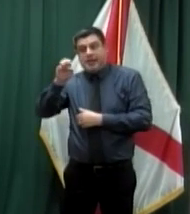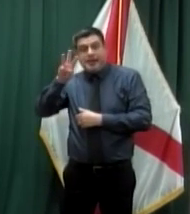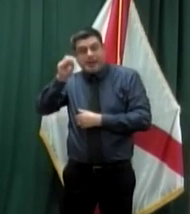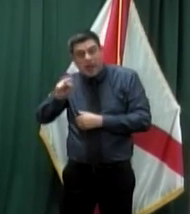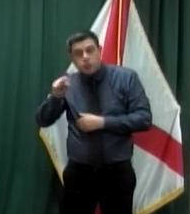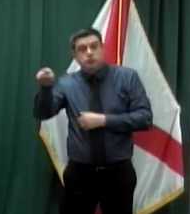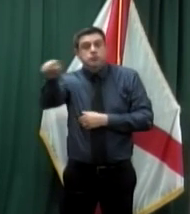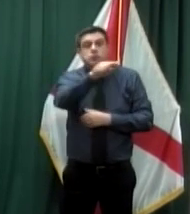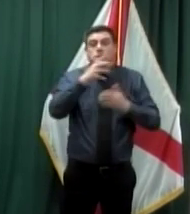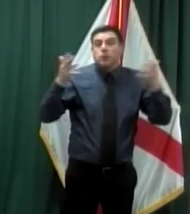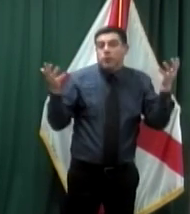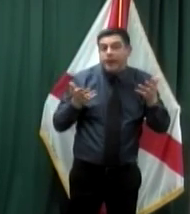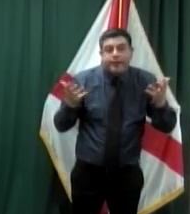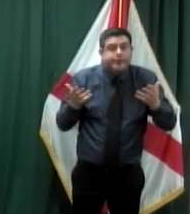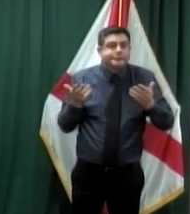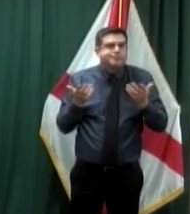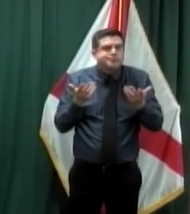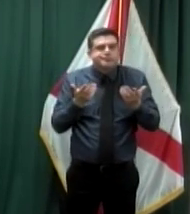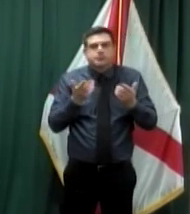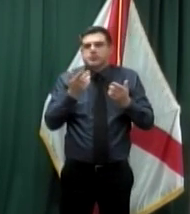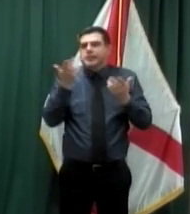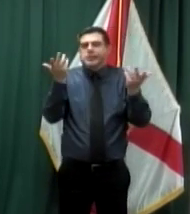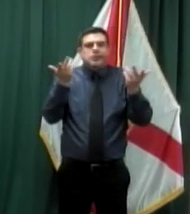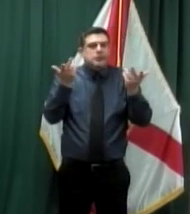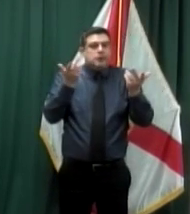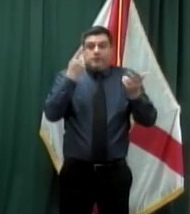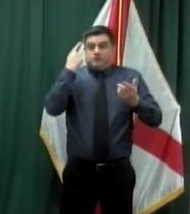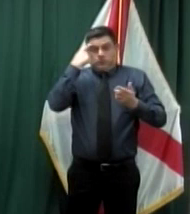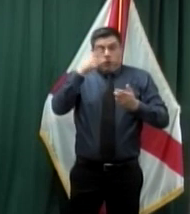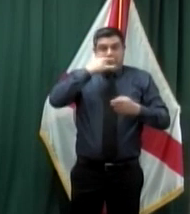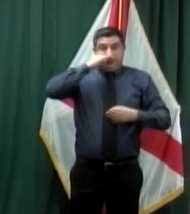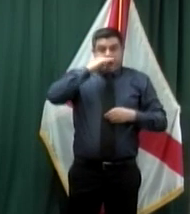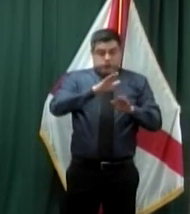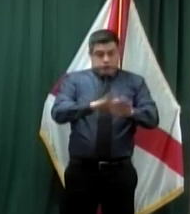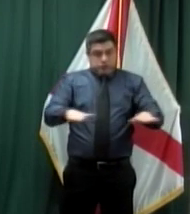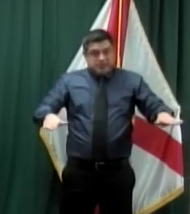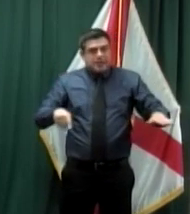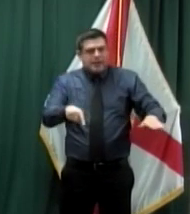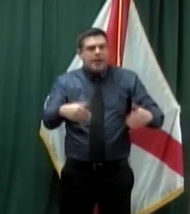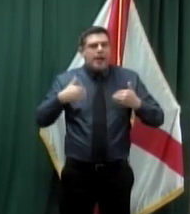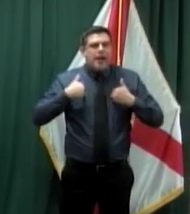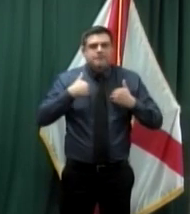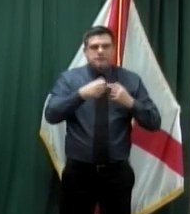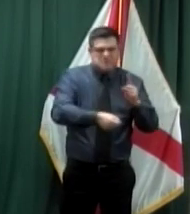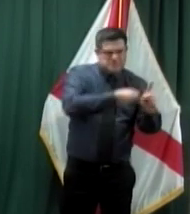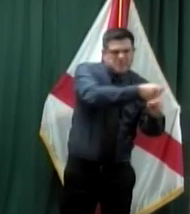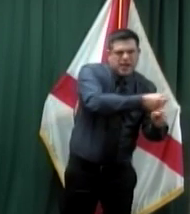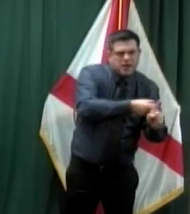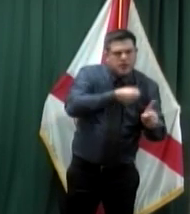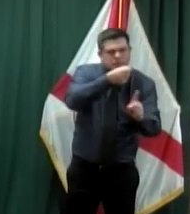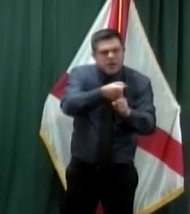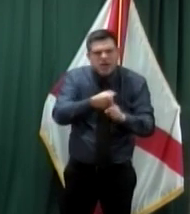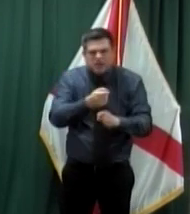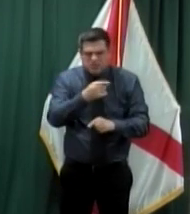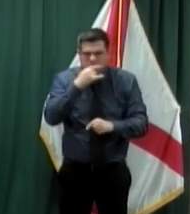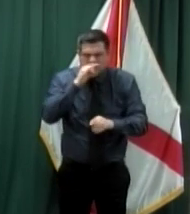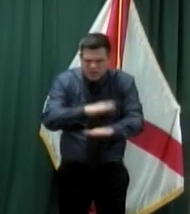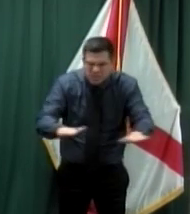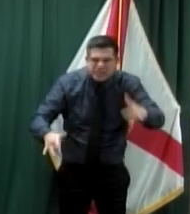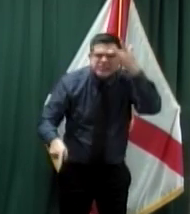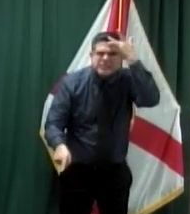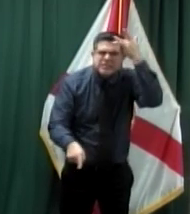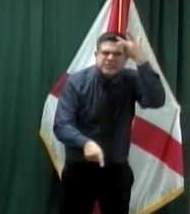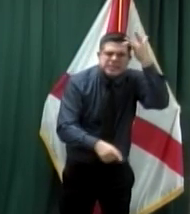development of what is considered a multi-system inflammatory syndrome in children. New York reported the cases initially in the United